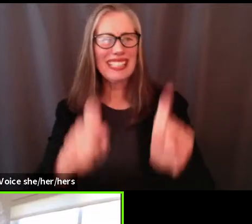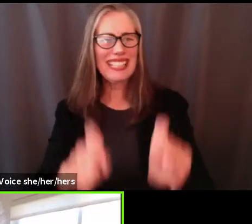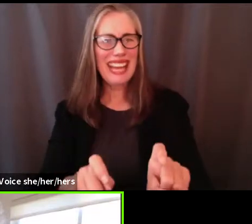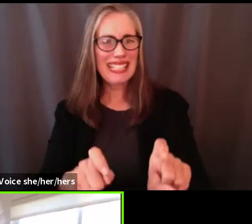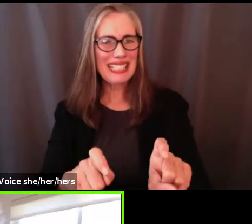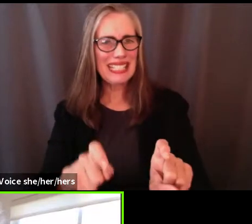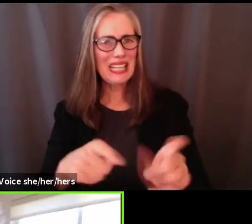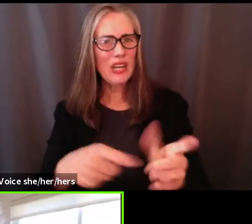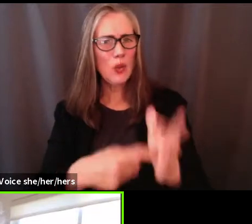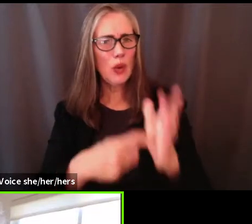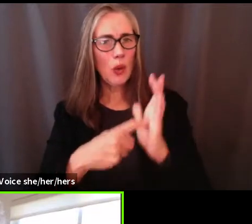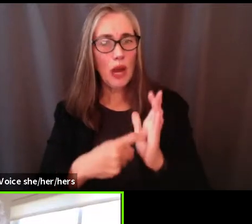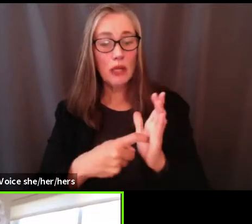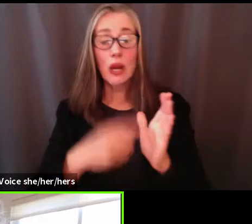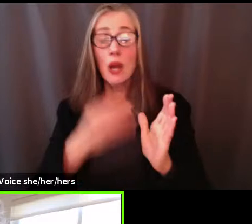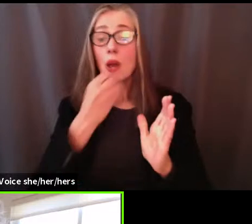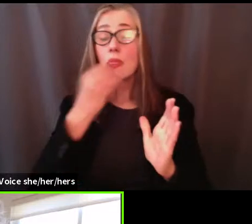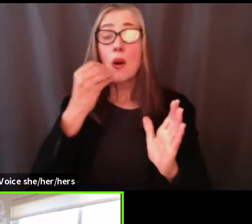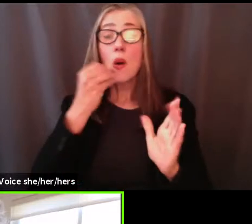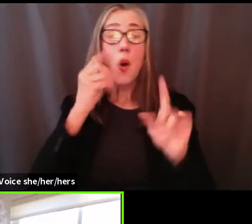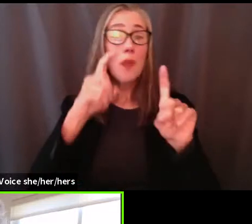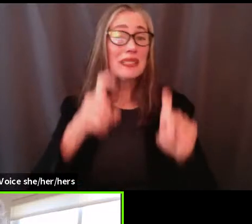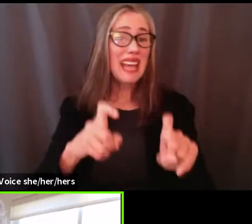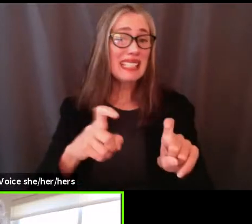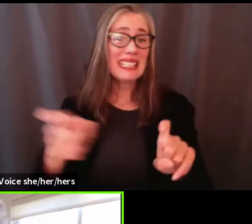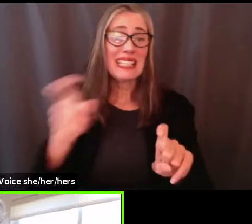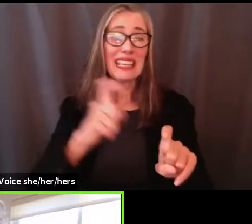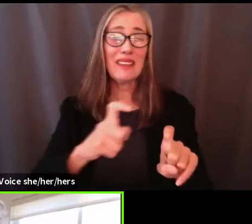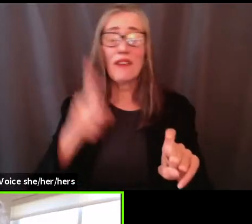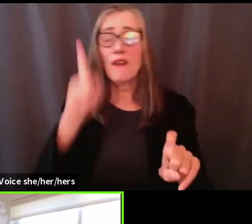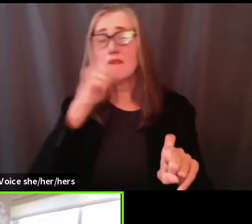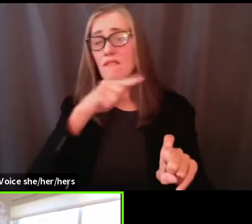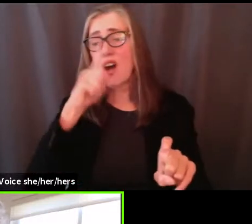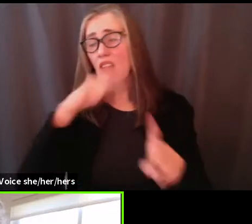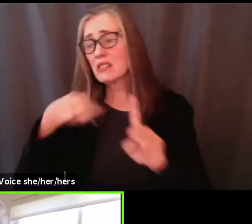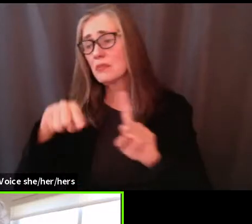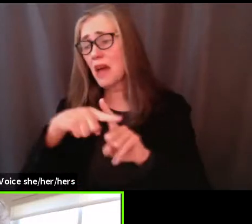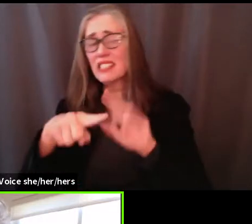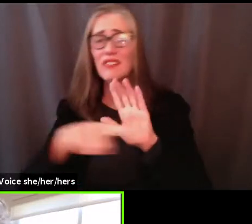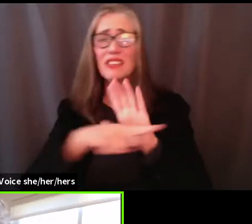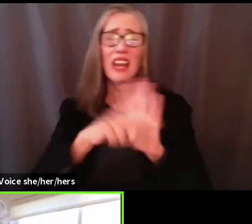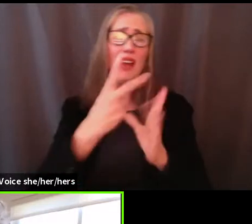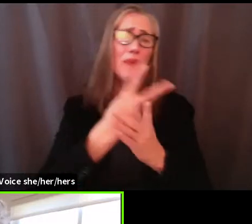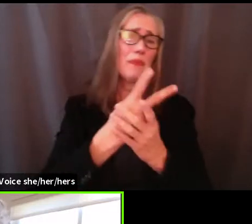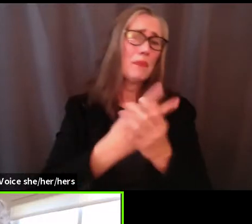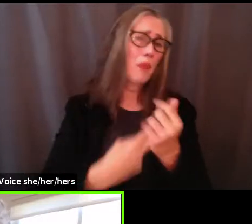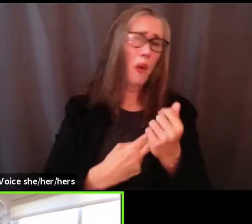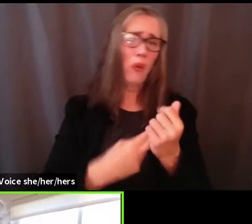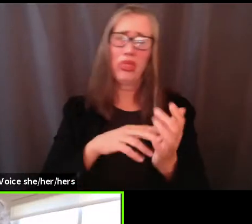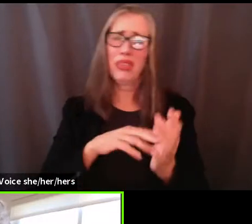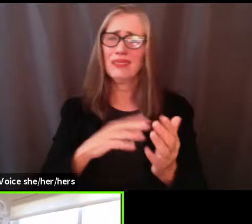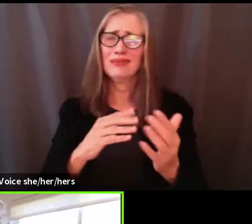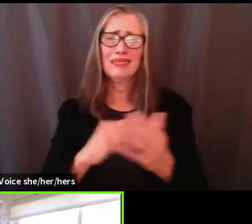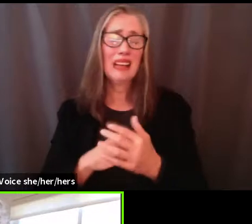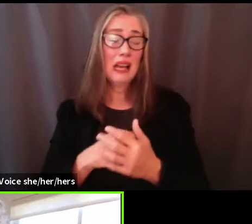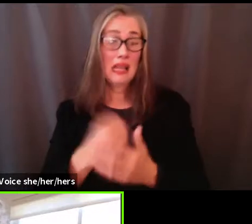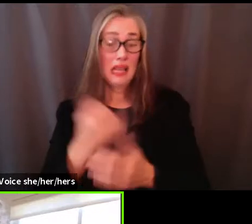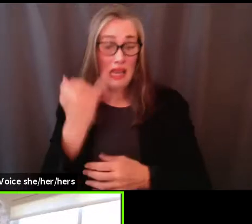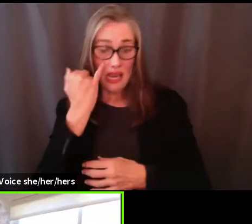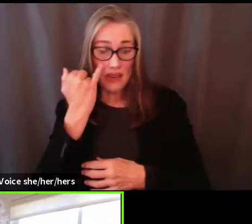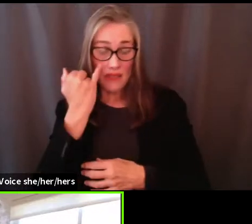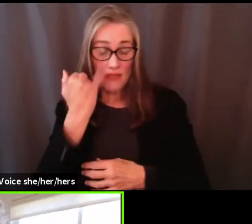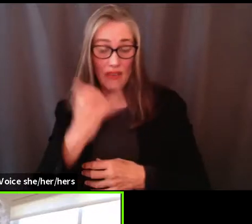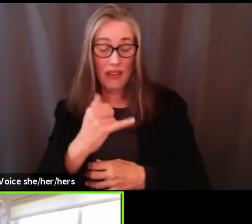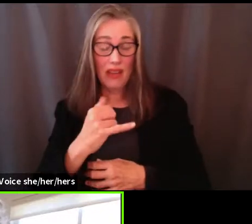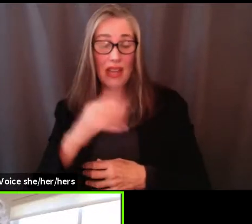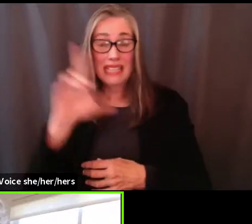the at-home tests can give false positives and false negatives. I would be really, really upset if the